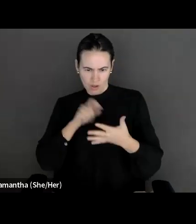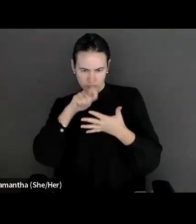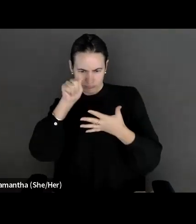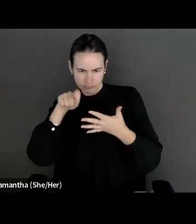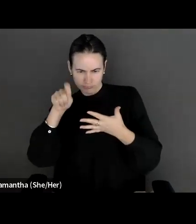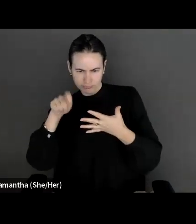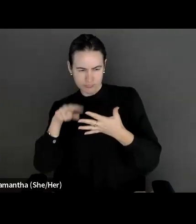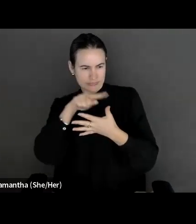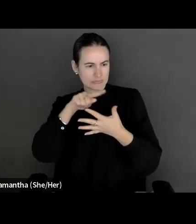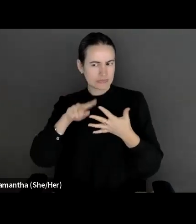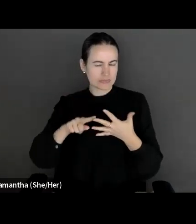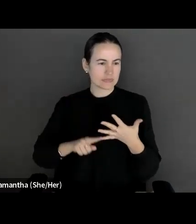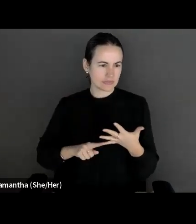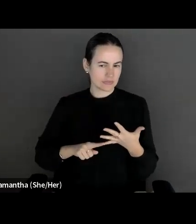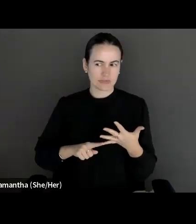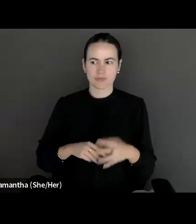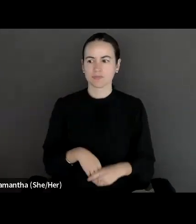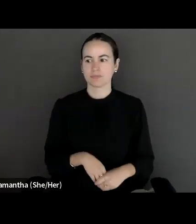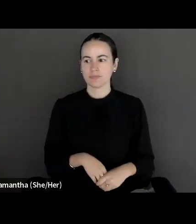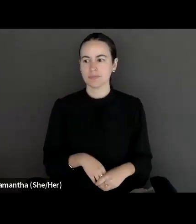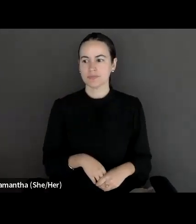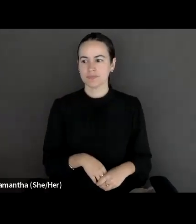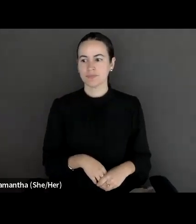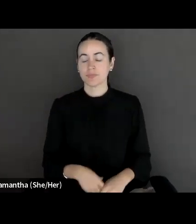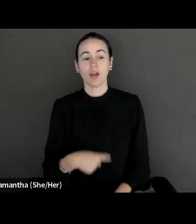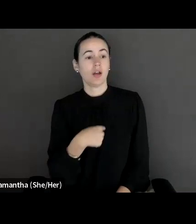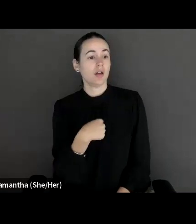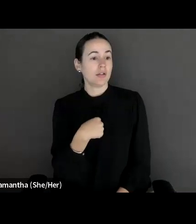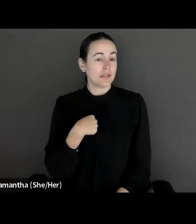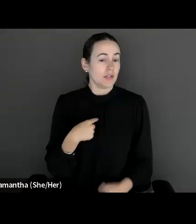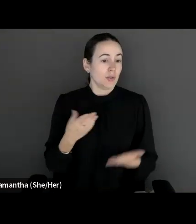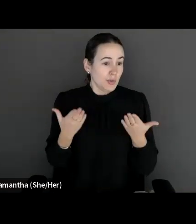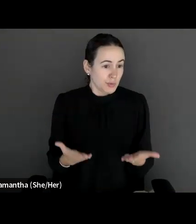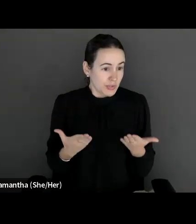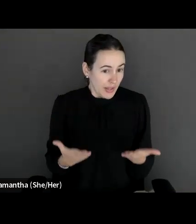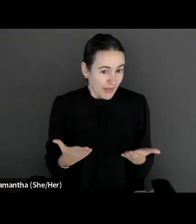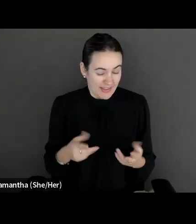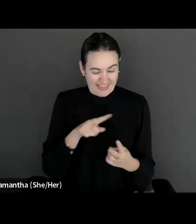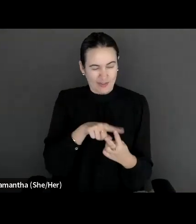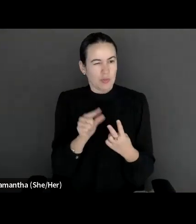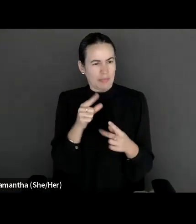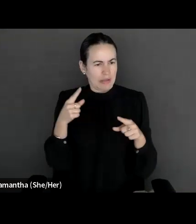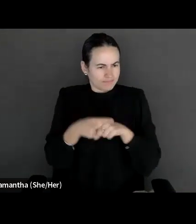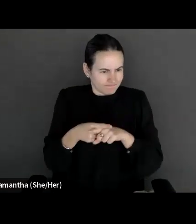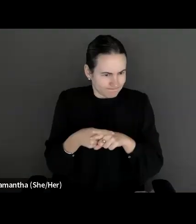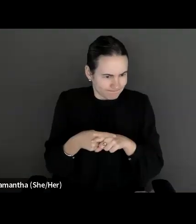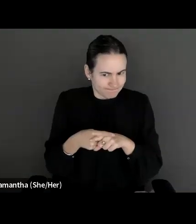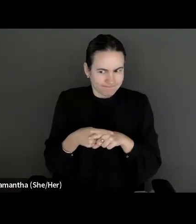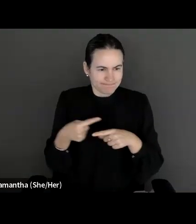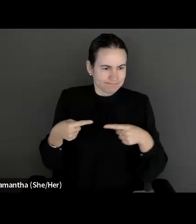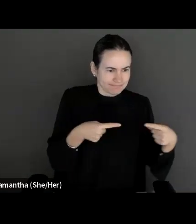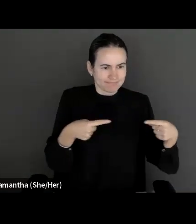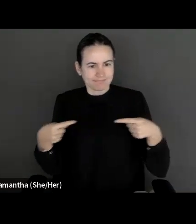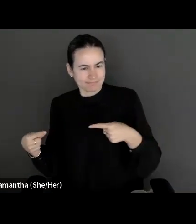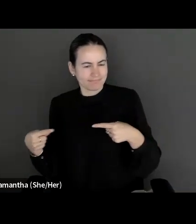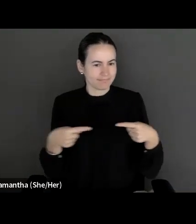presentation today, I will argue that rating scales are often at odds with the stated test construct. And I think the reason for